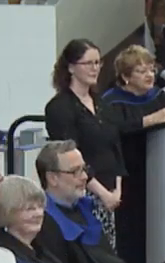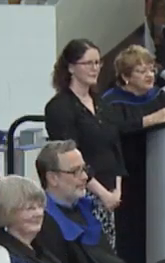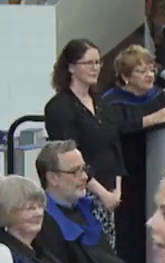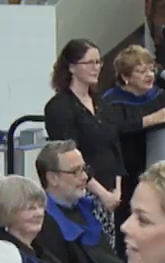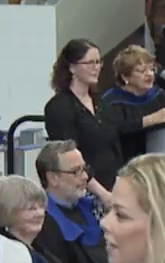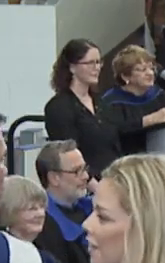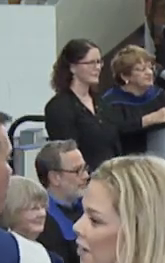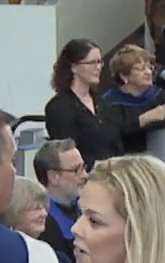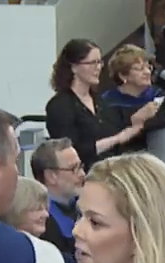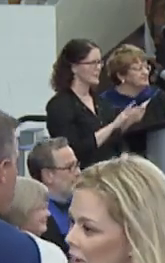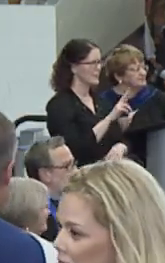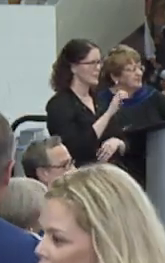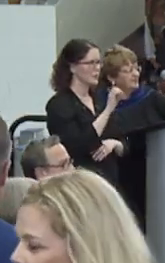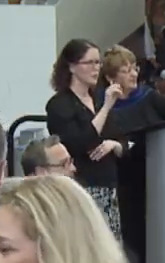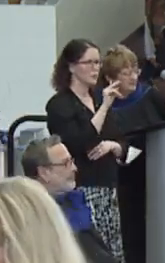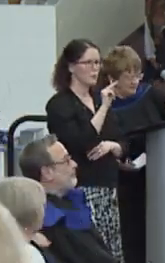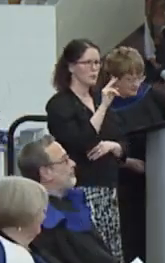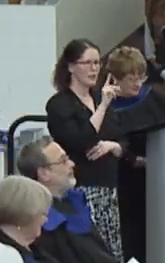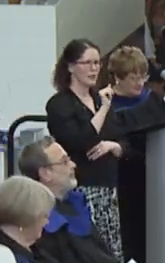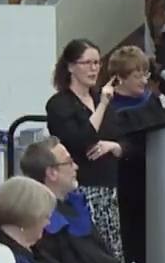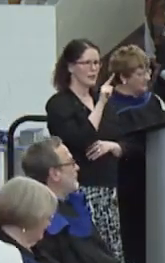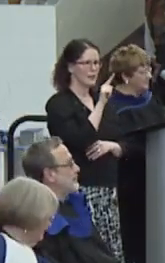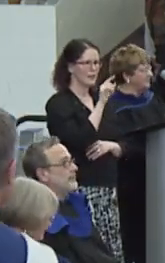Brenda Lee Blagden.